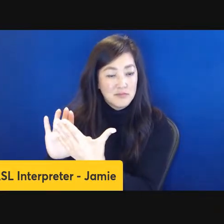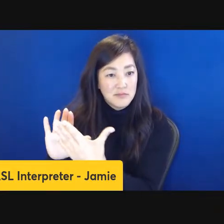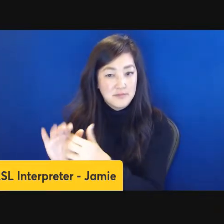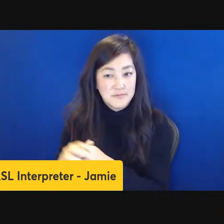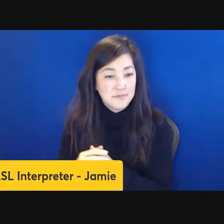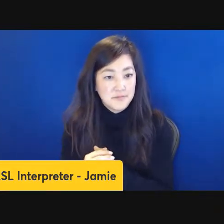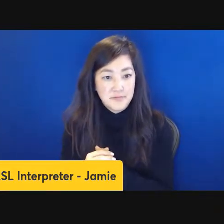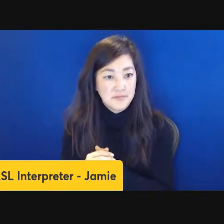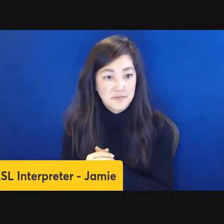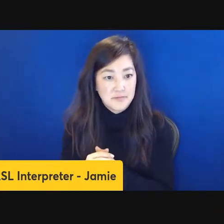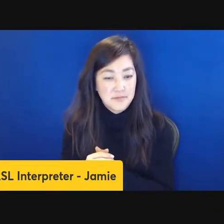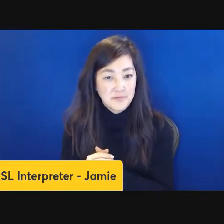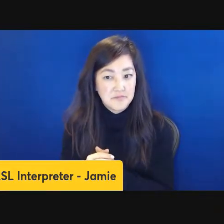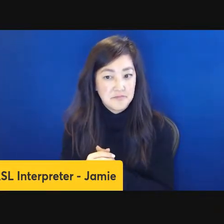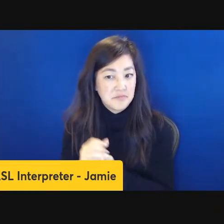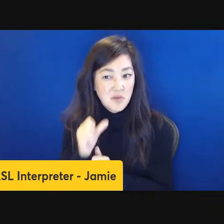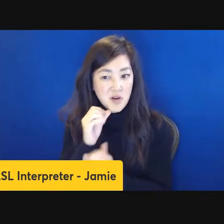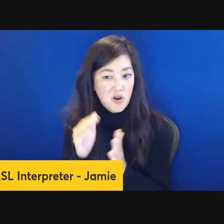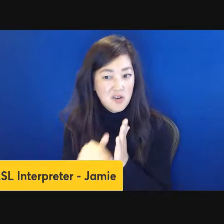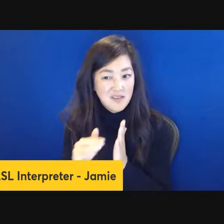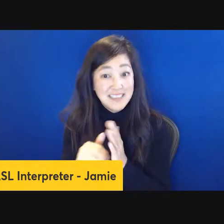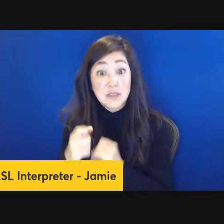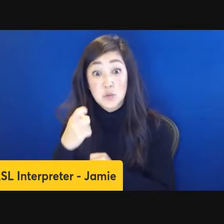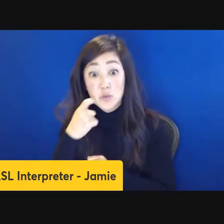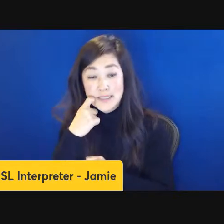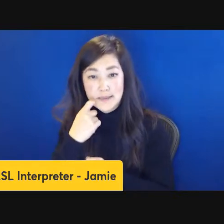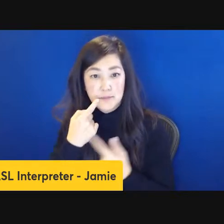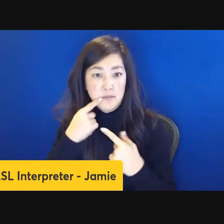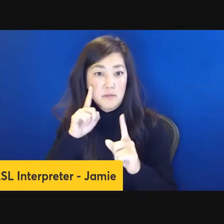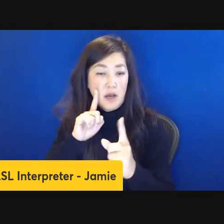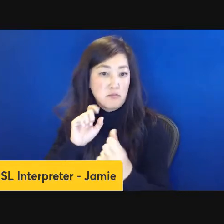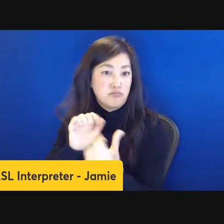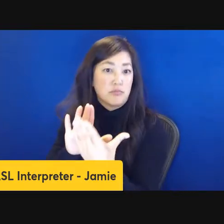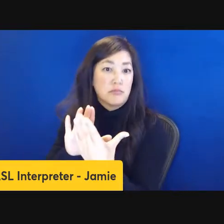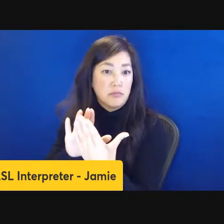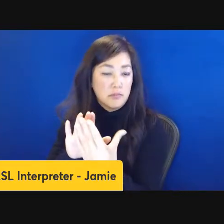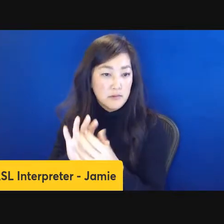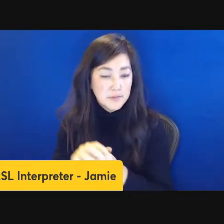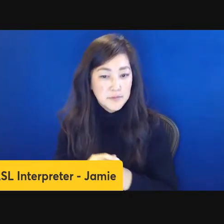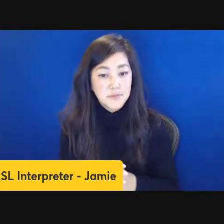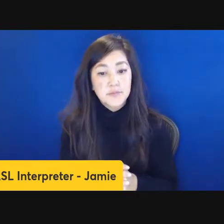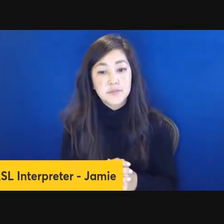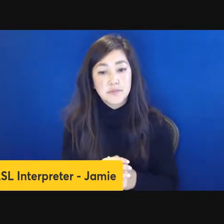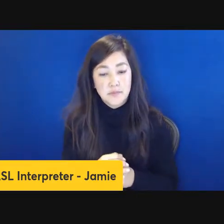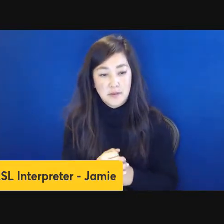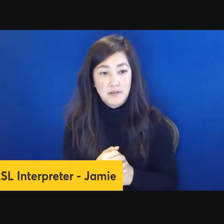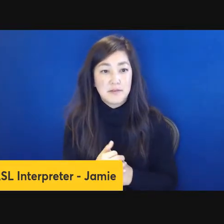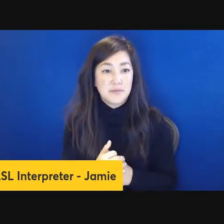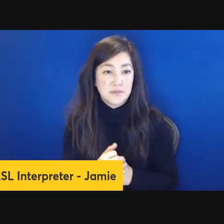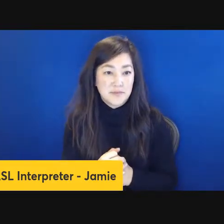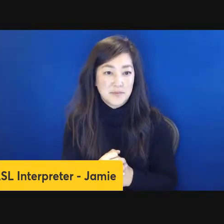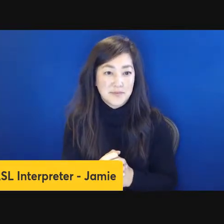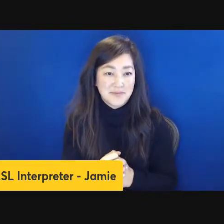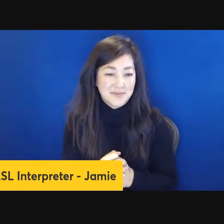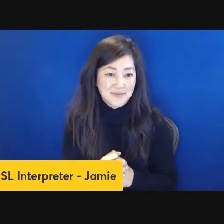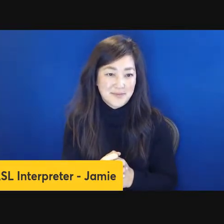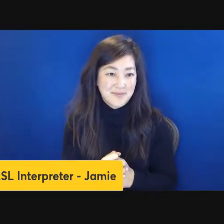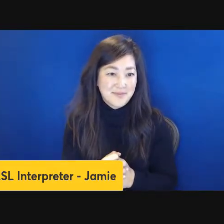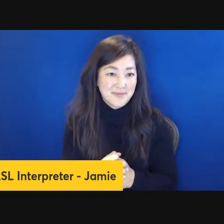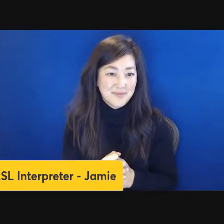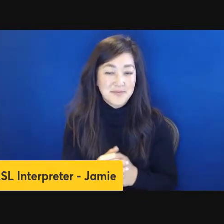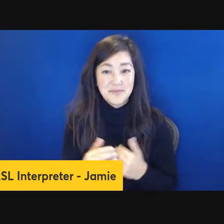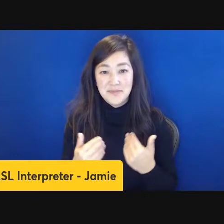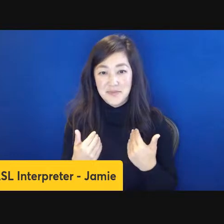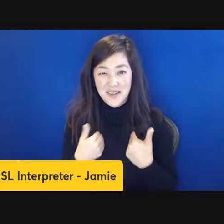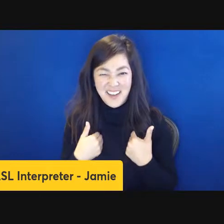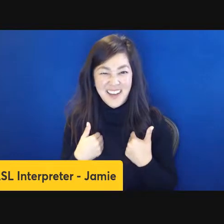very, very often until recently. The ideas are, and I have a little